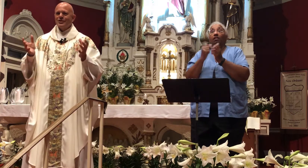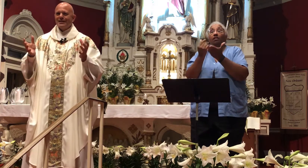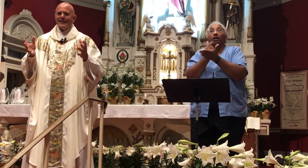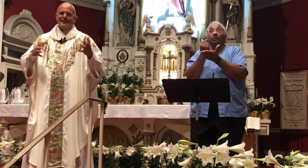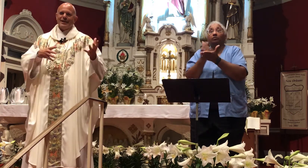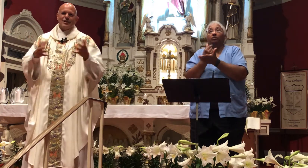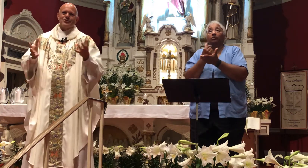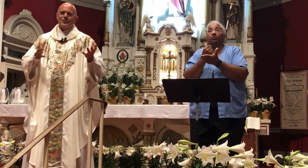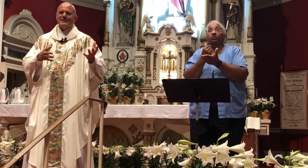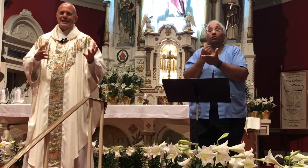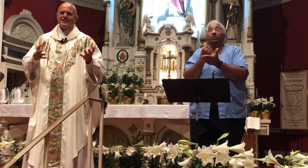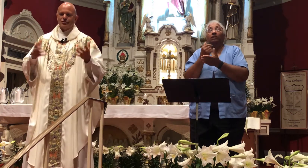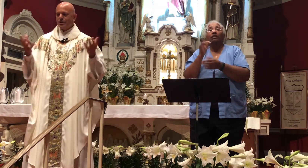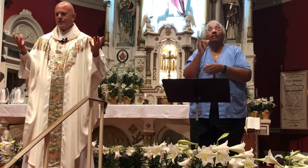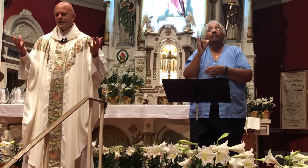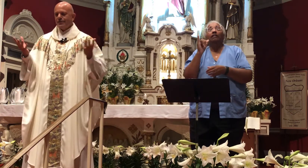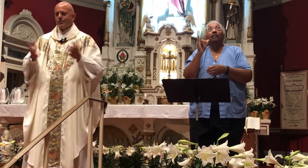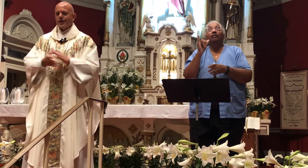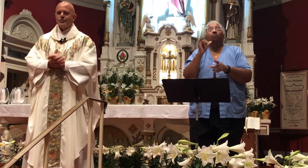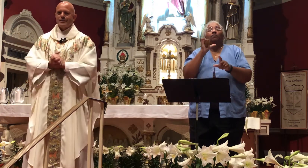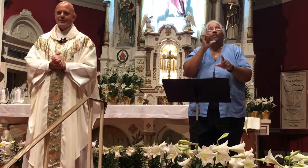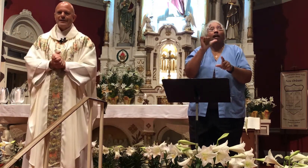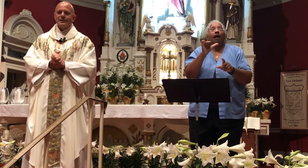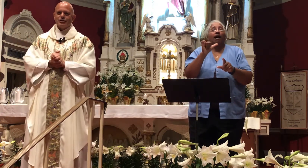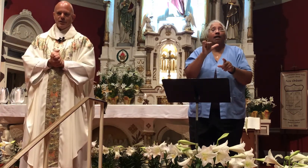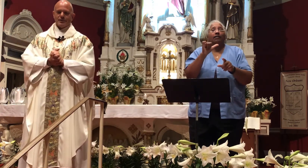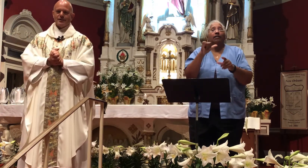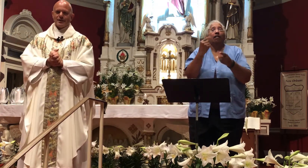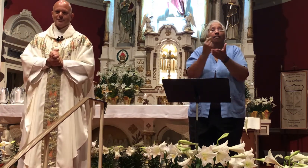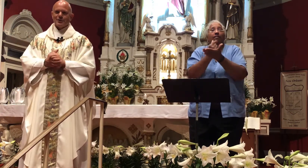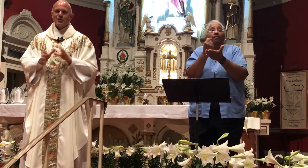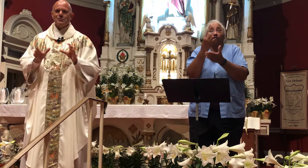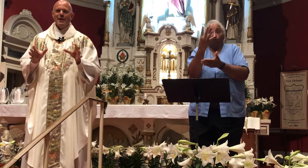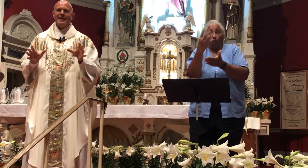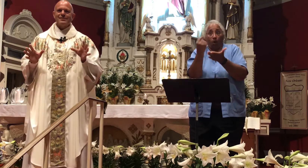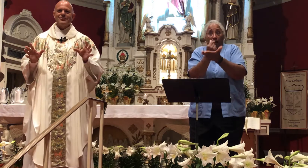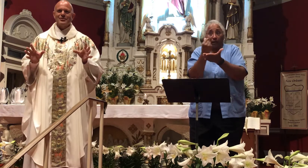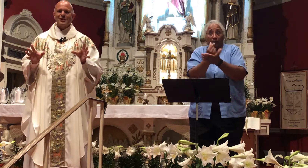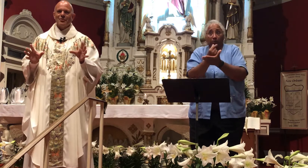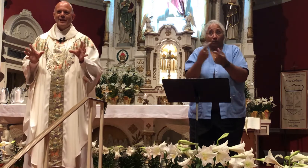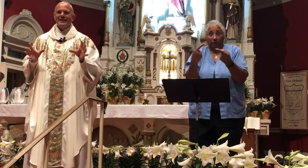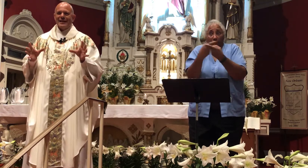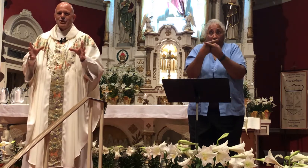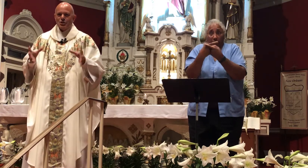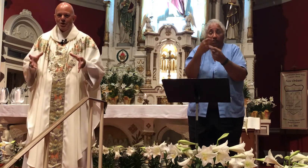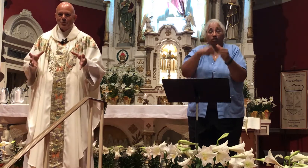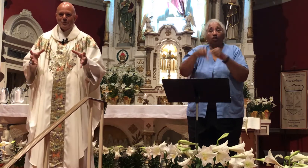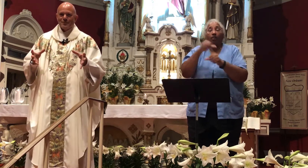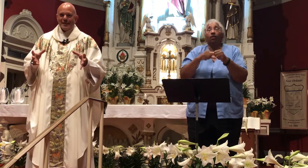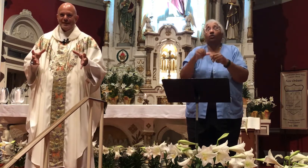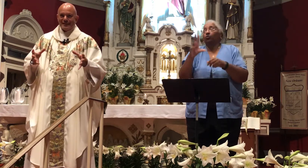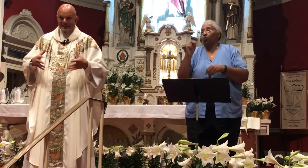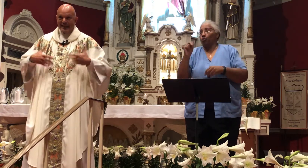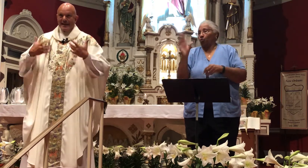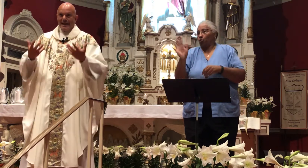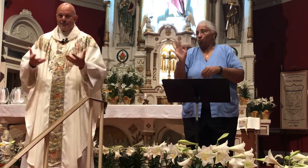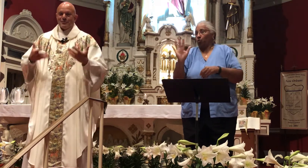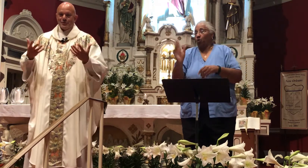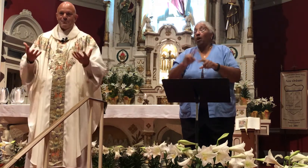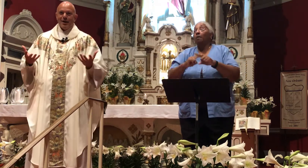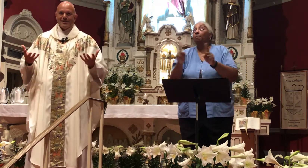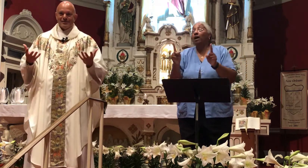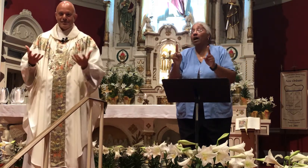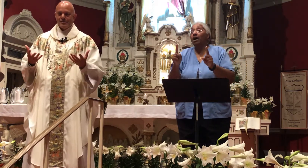much that they contradict each other. They don't contradict each other. But those passages, in a way, they show the